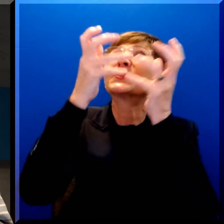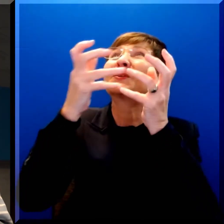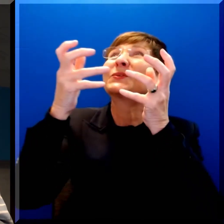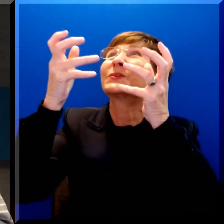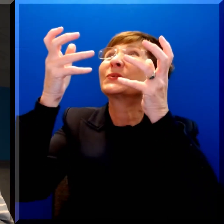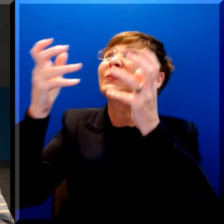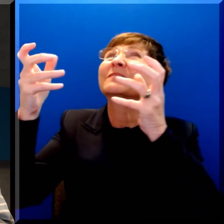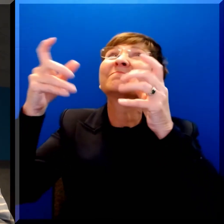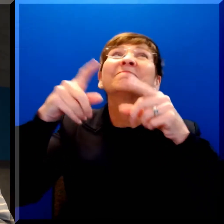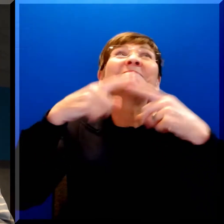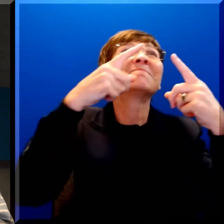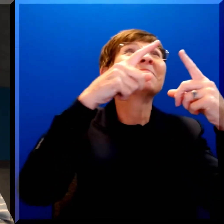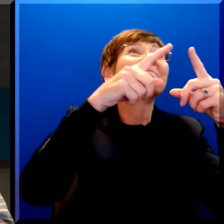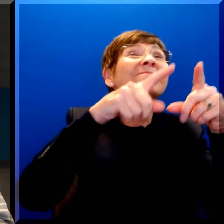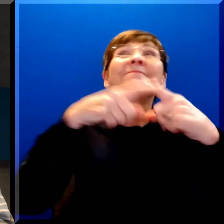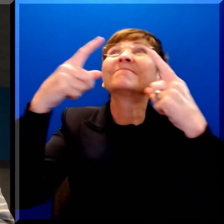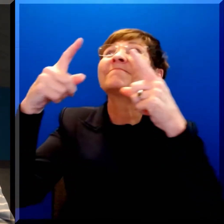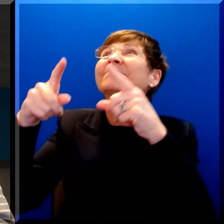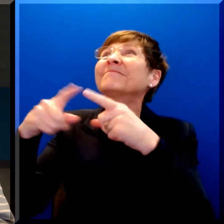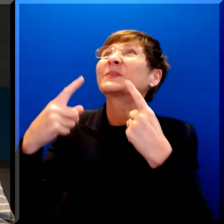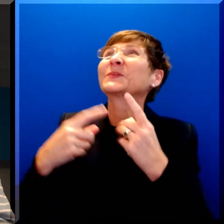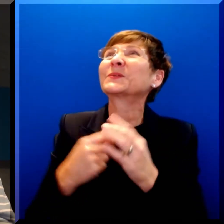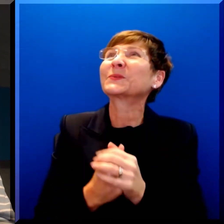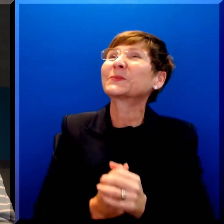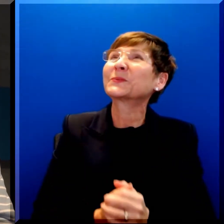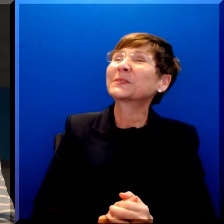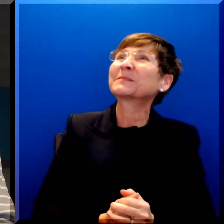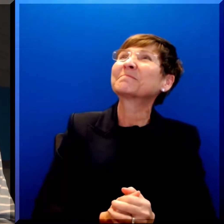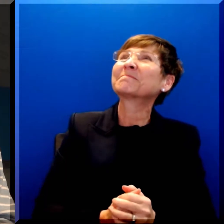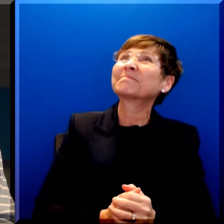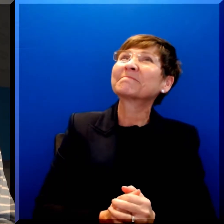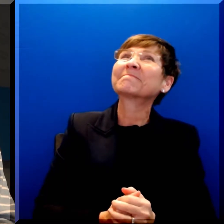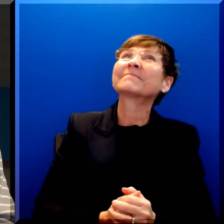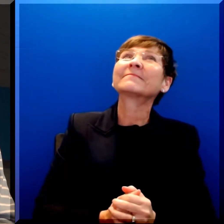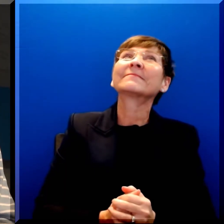shapes, a lion, a bird, a bear.